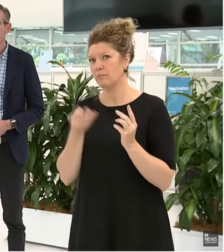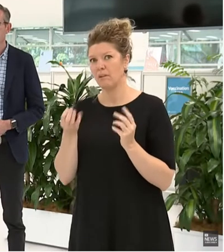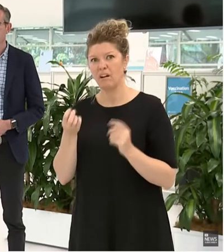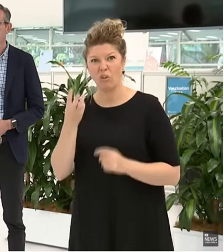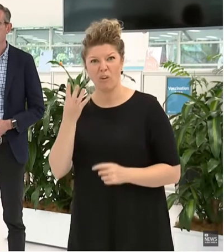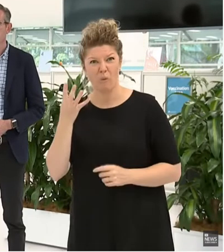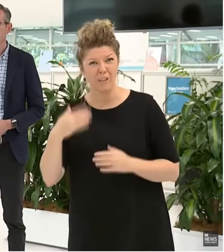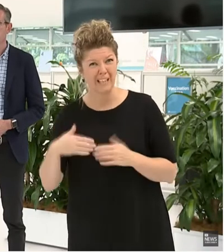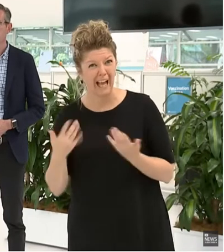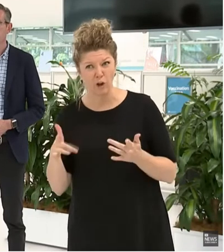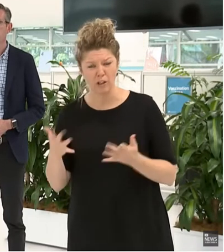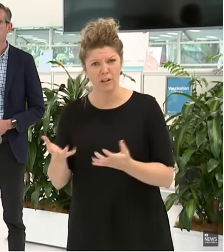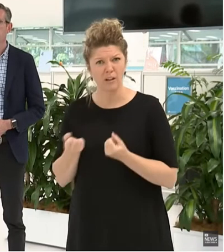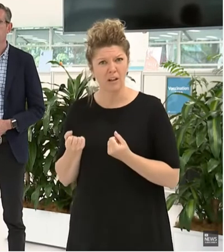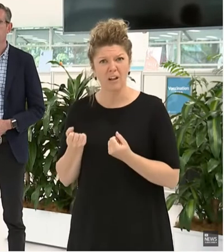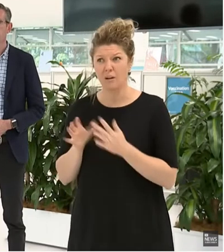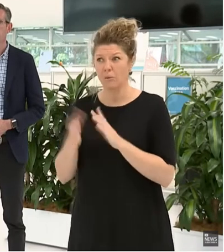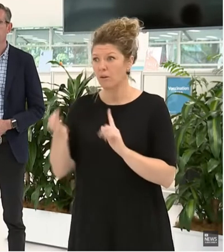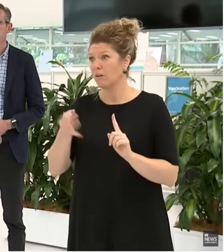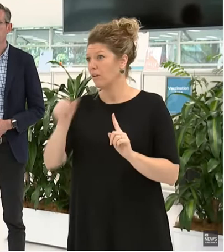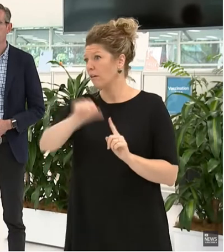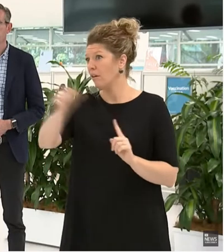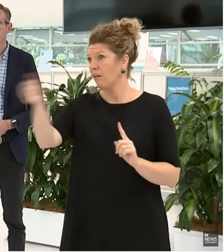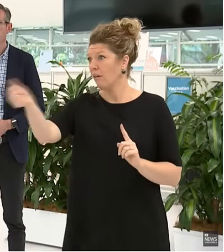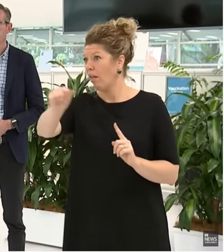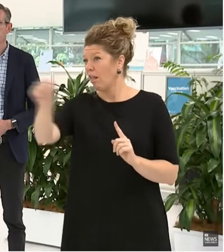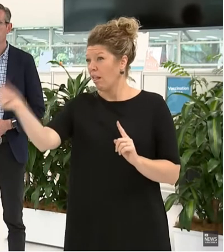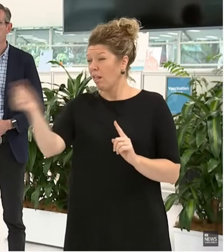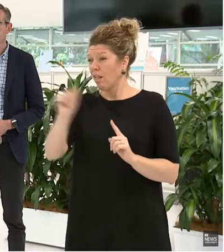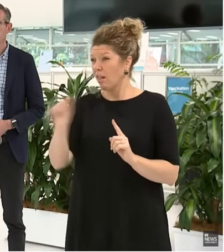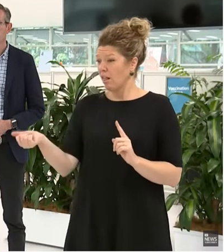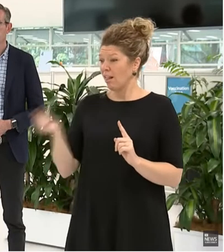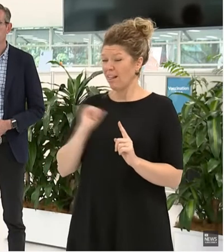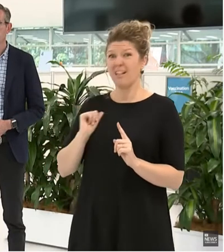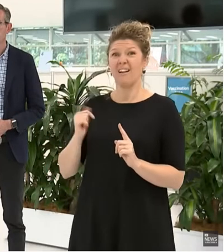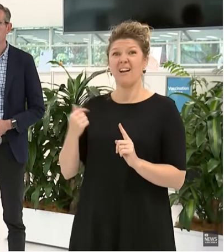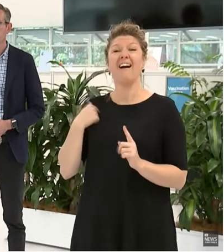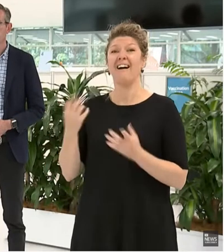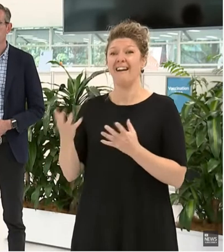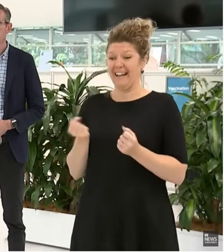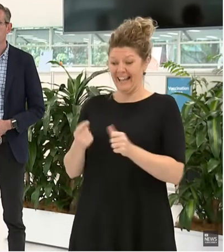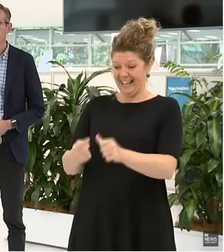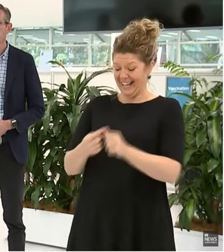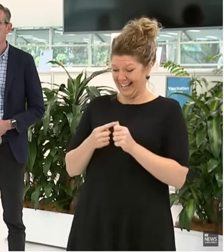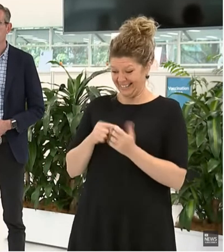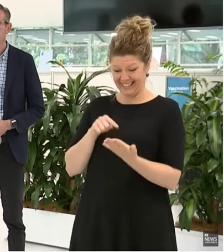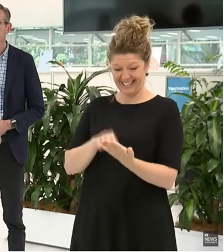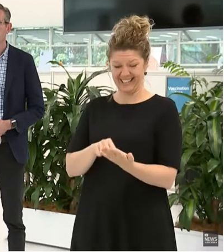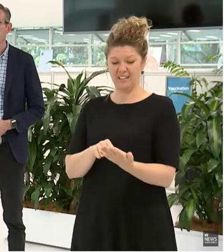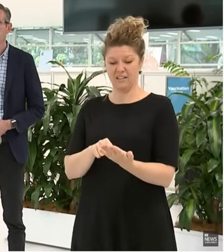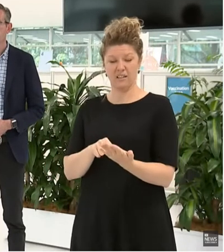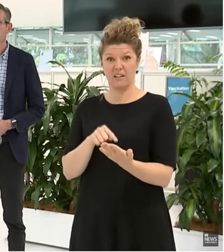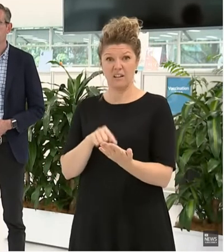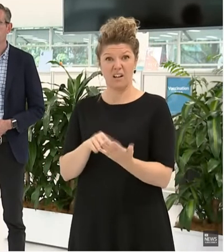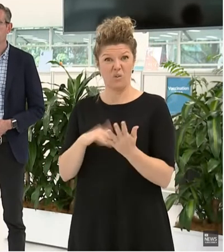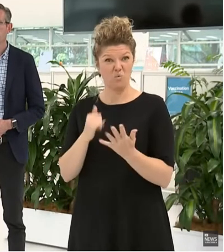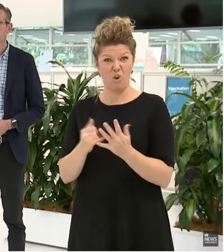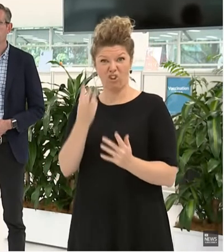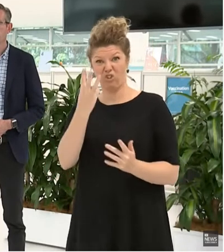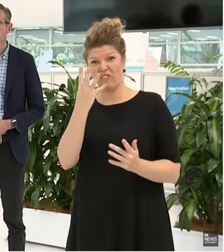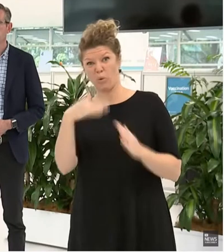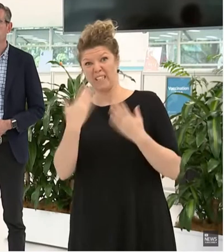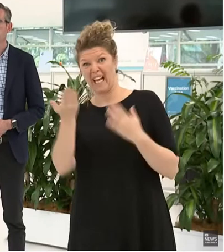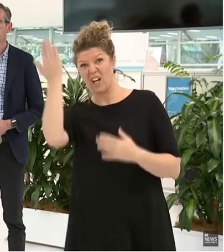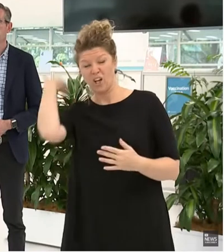now the case because of so many people asking for PCR tests, it may well be that you've developed a positivity or